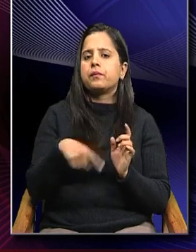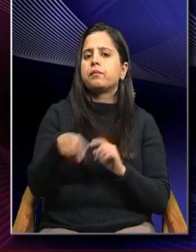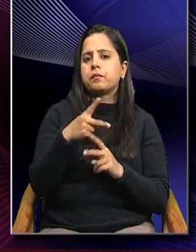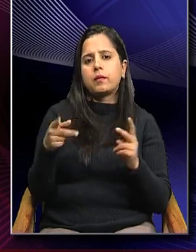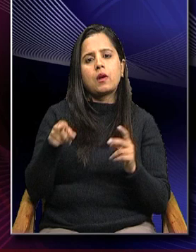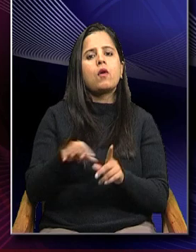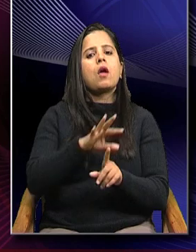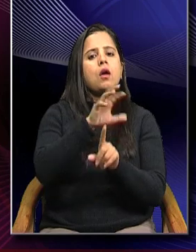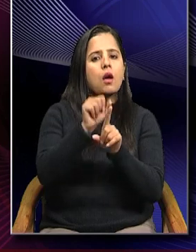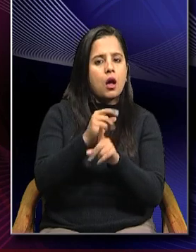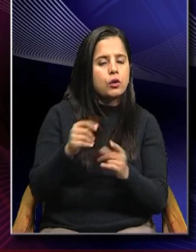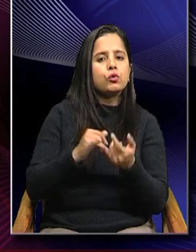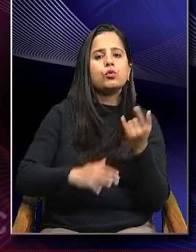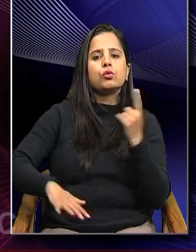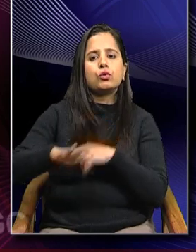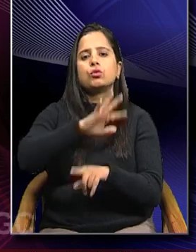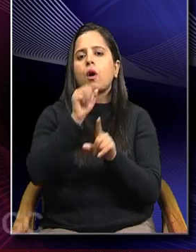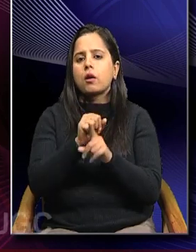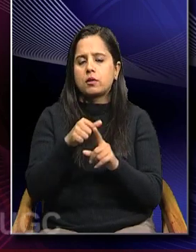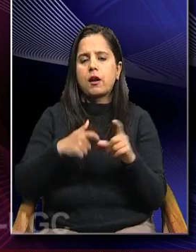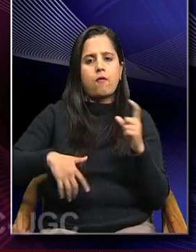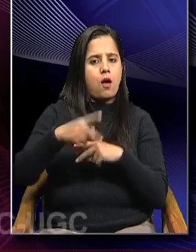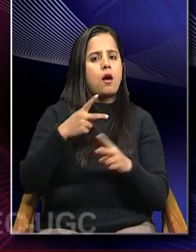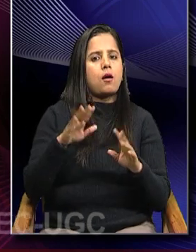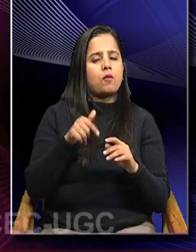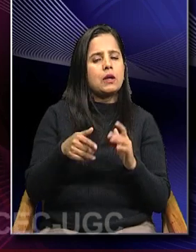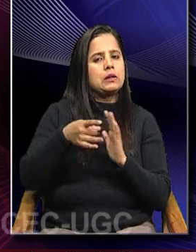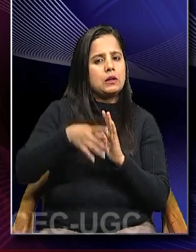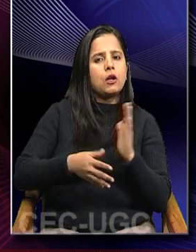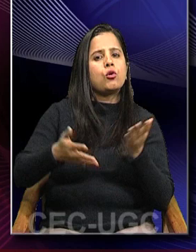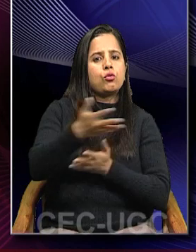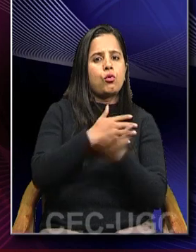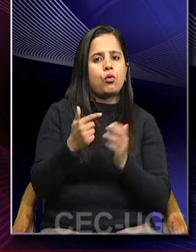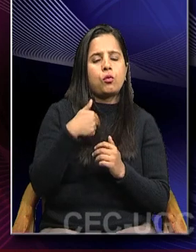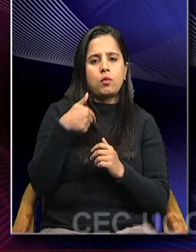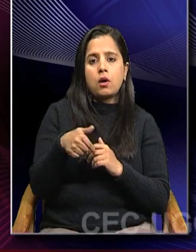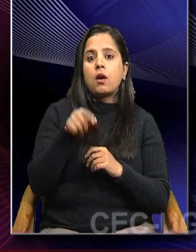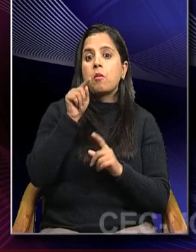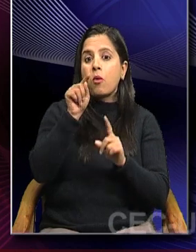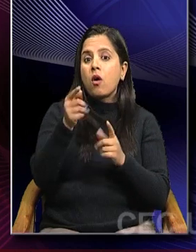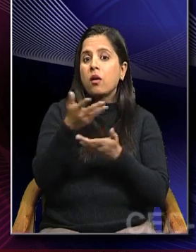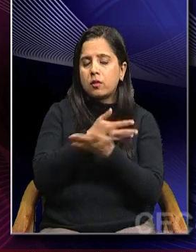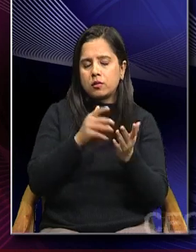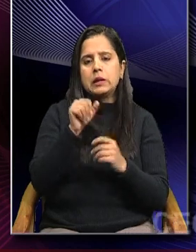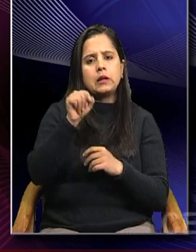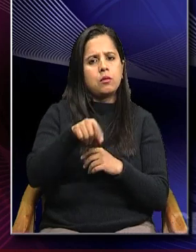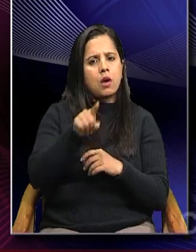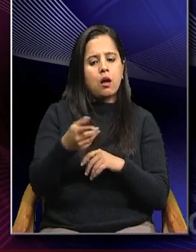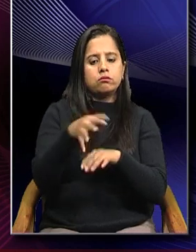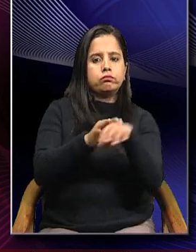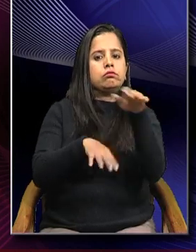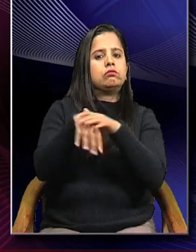of cultural, socio-cultural environment that I would discuss in detail when I would reach to that point, but yes, there is an